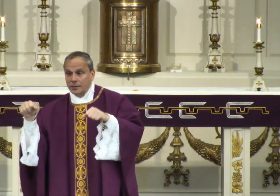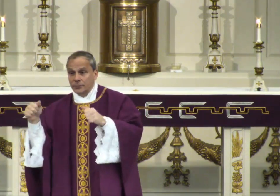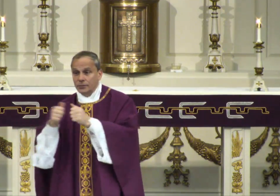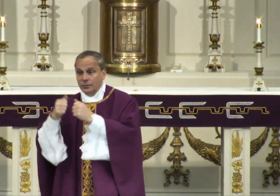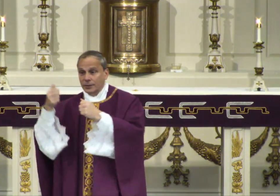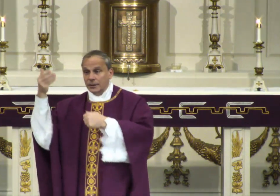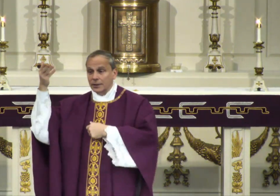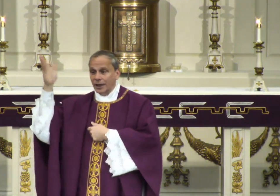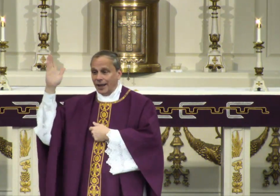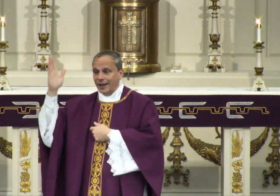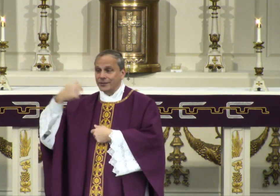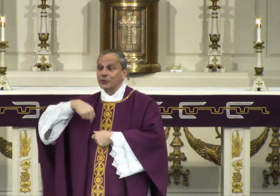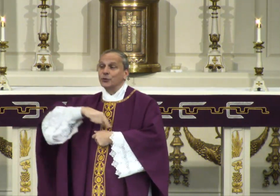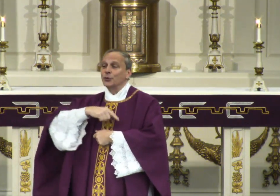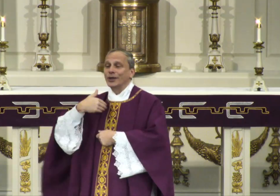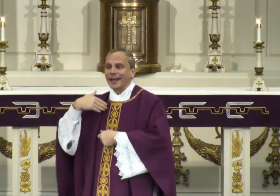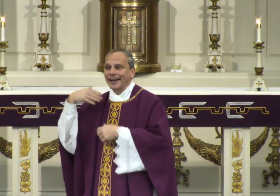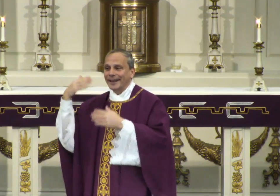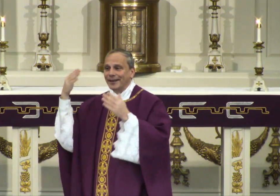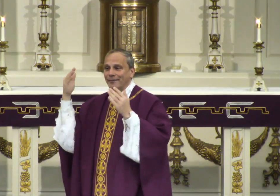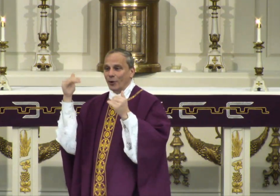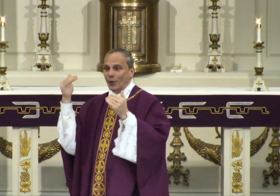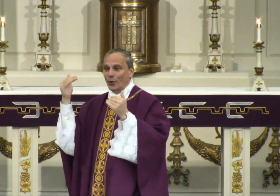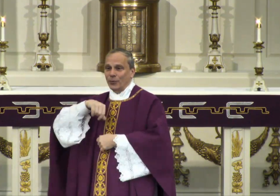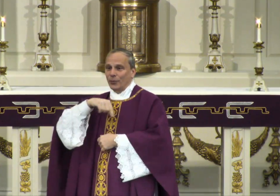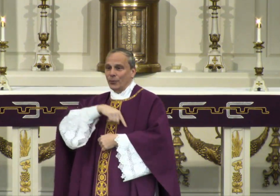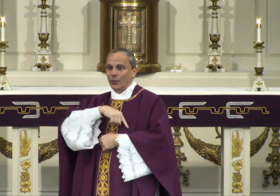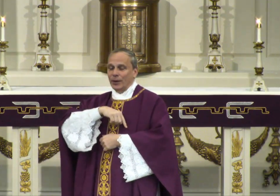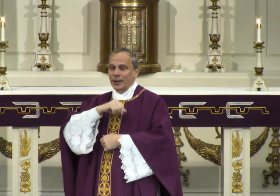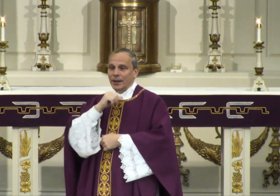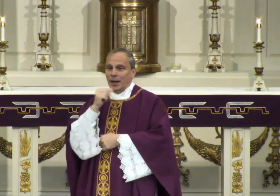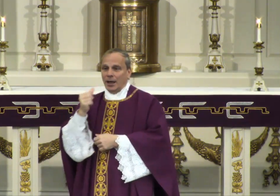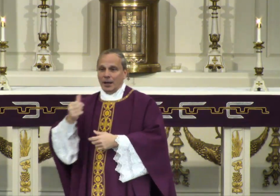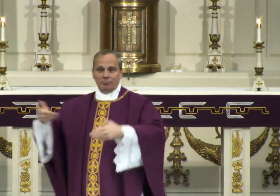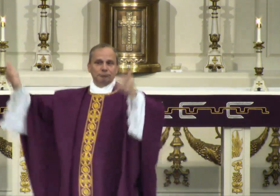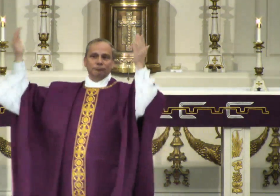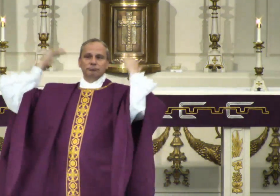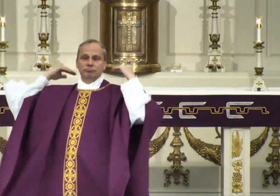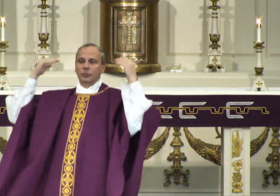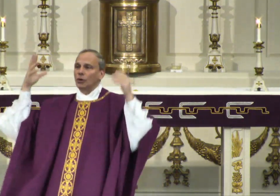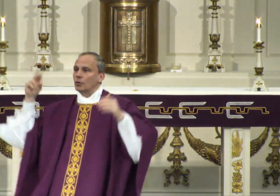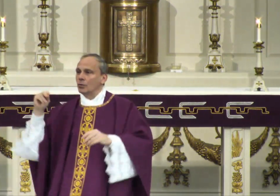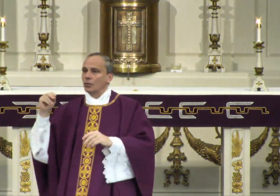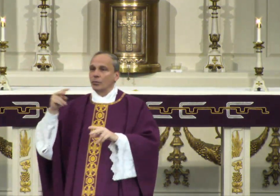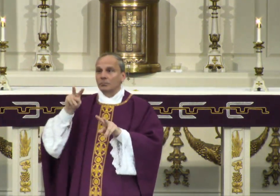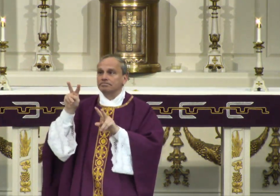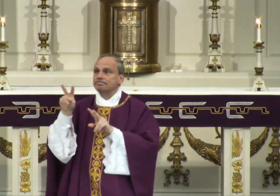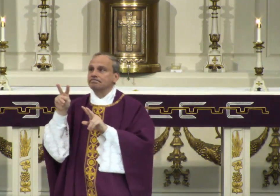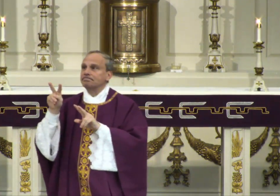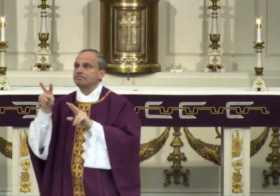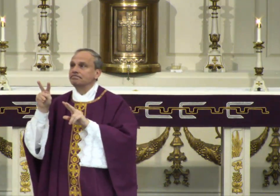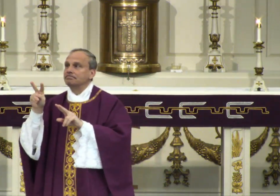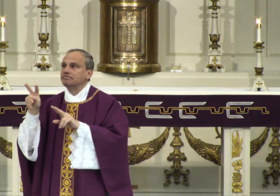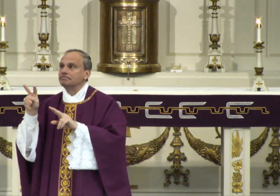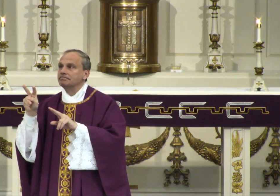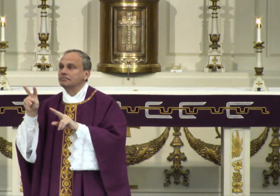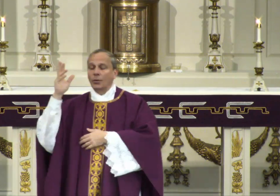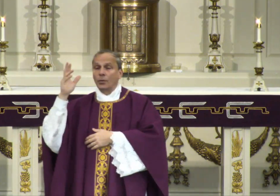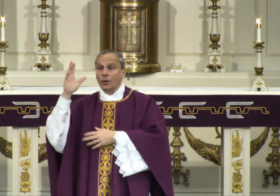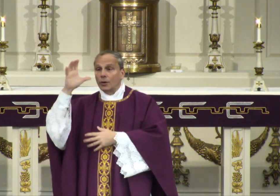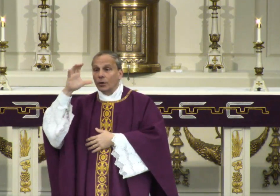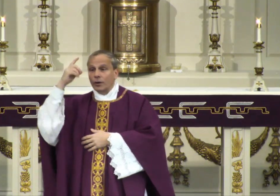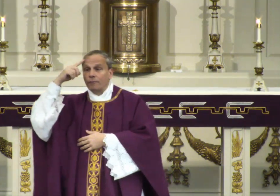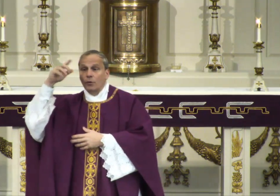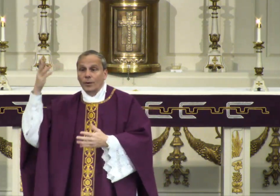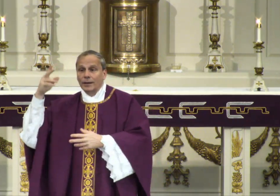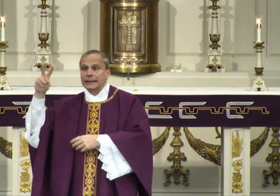But we know that everything is possible with God, and so we have hope. We are not overwhelmed.